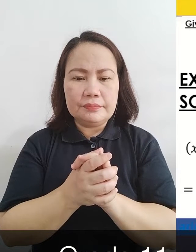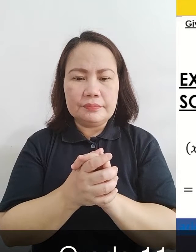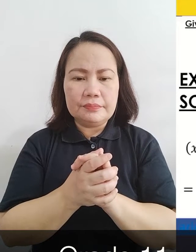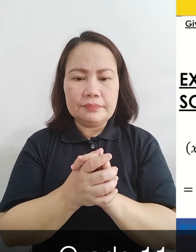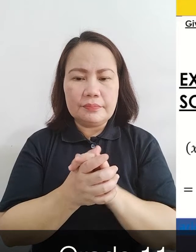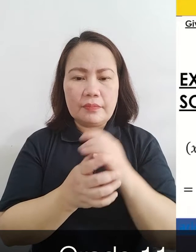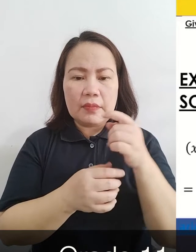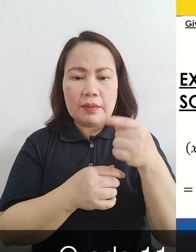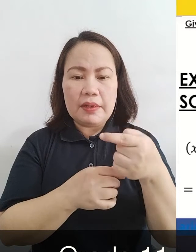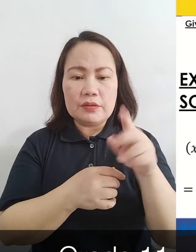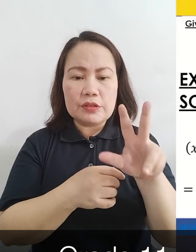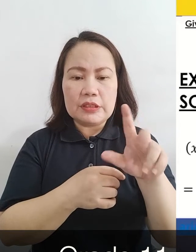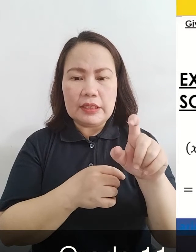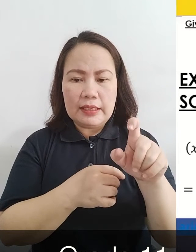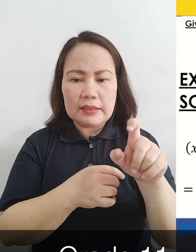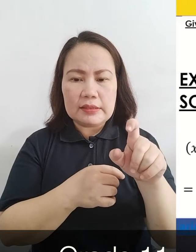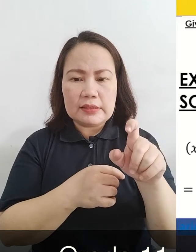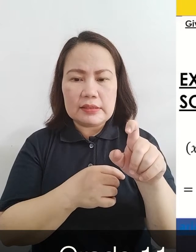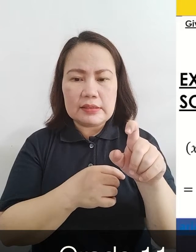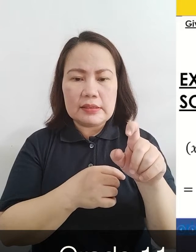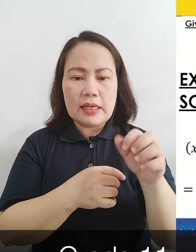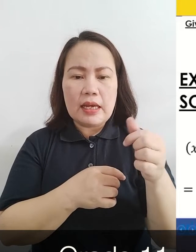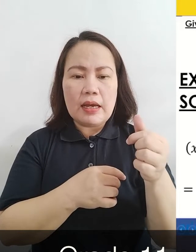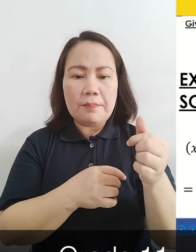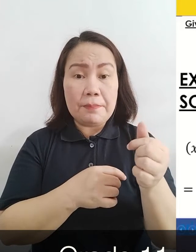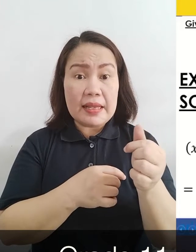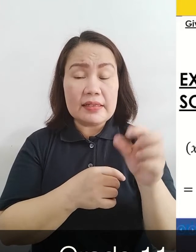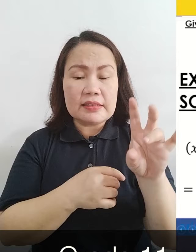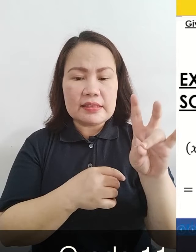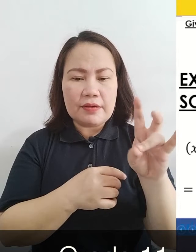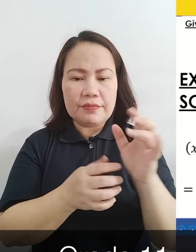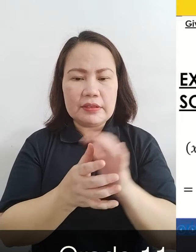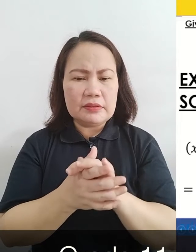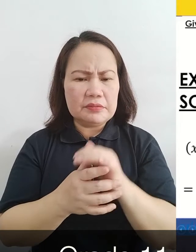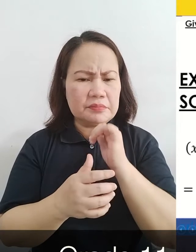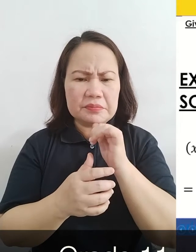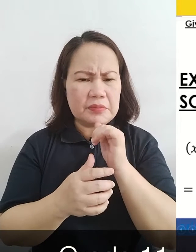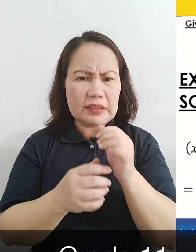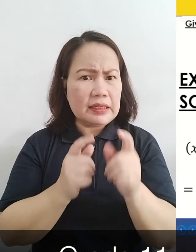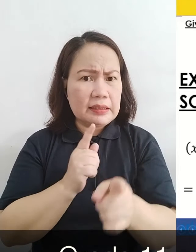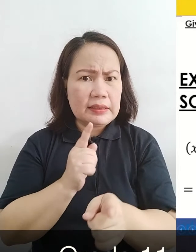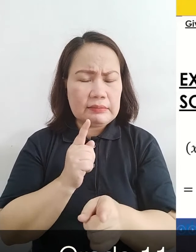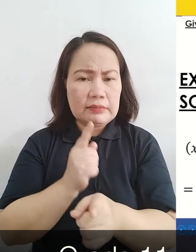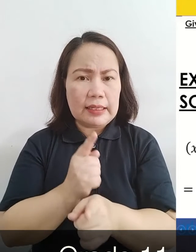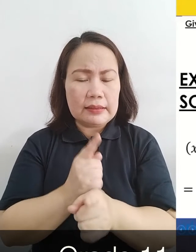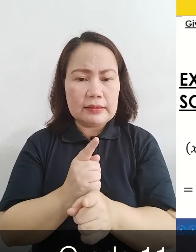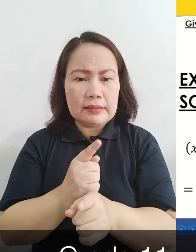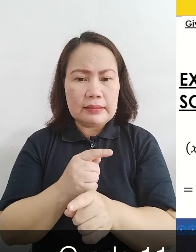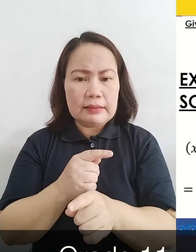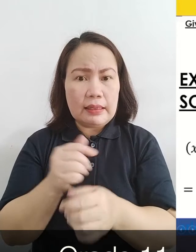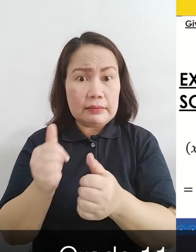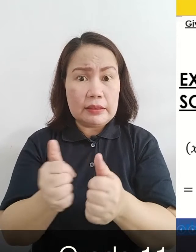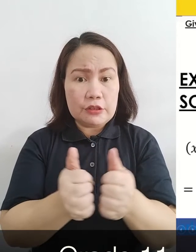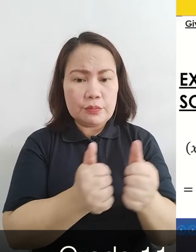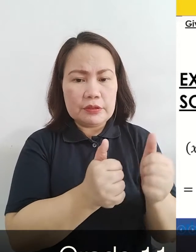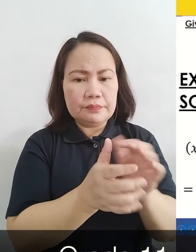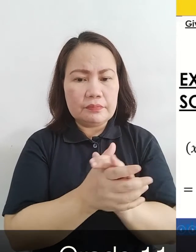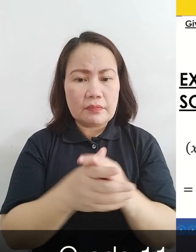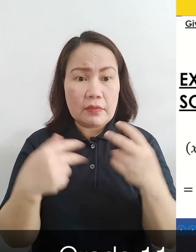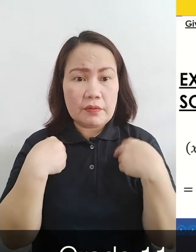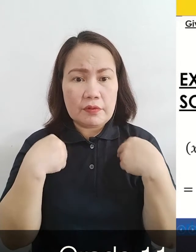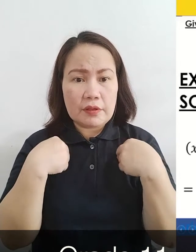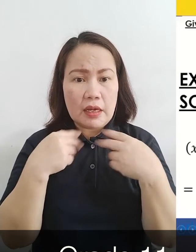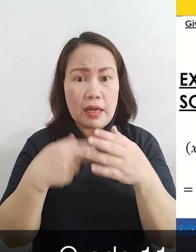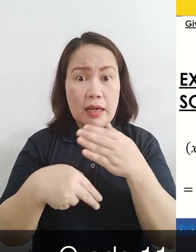arrangement ng sagot nyo. Since meron tayong pinakamataas na exponent, which is 2, so siya yung